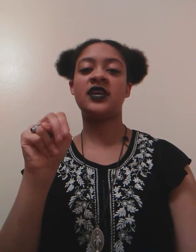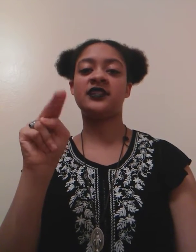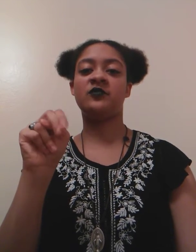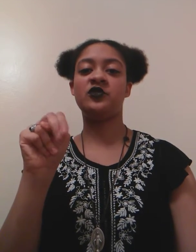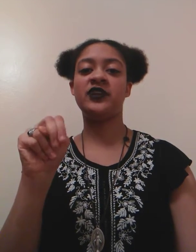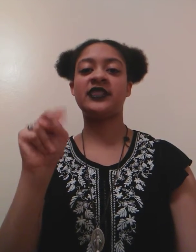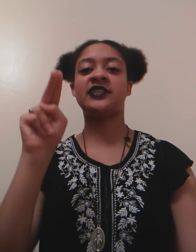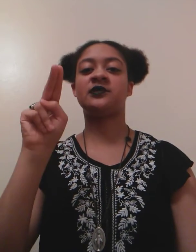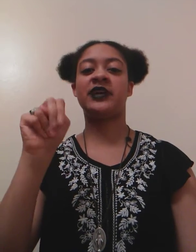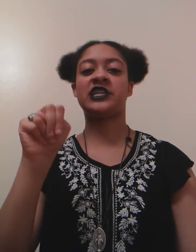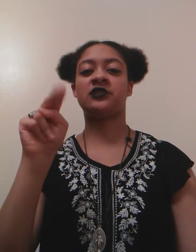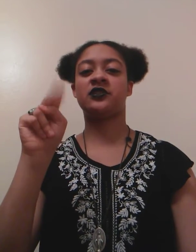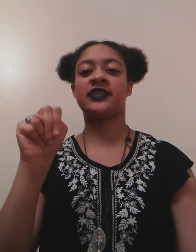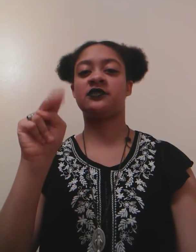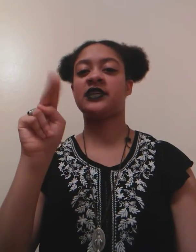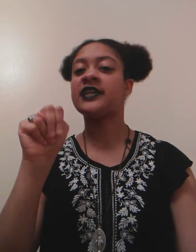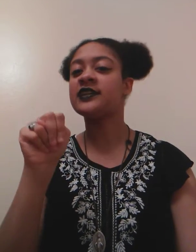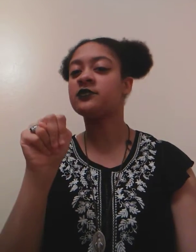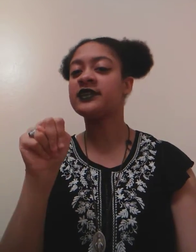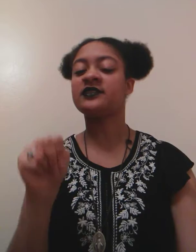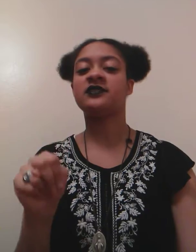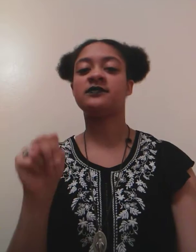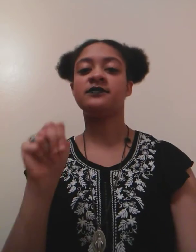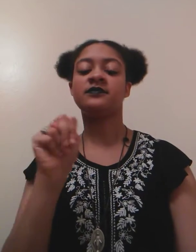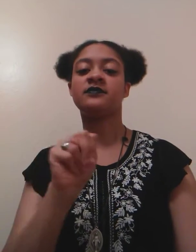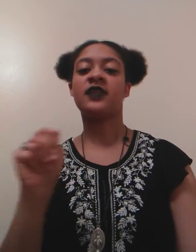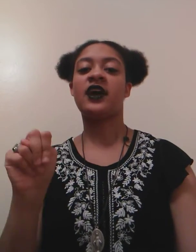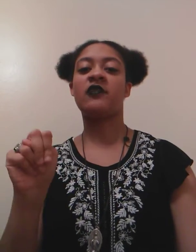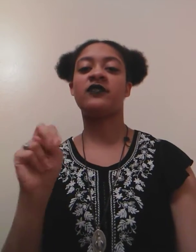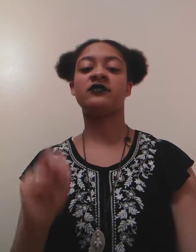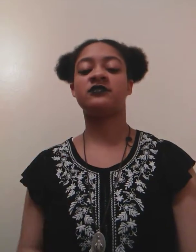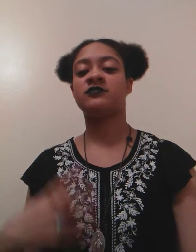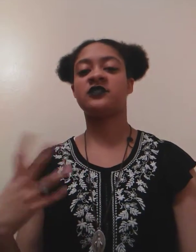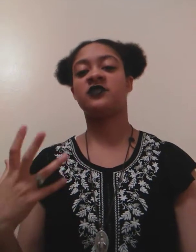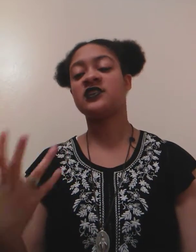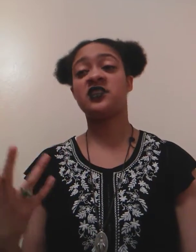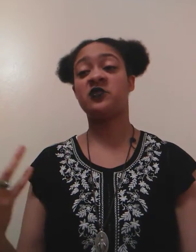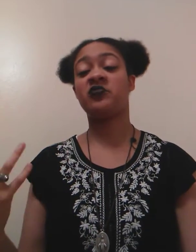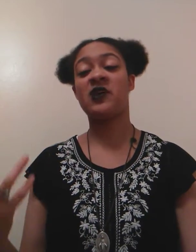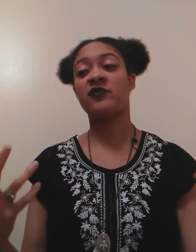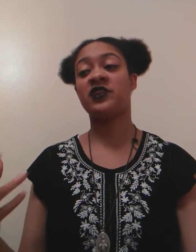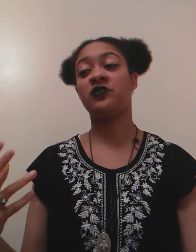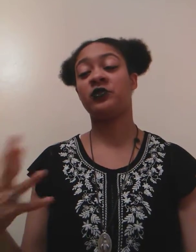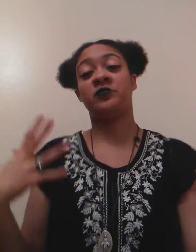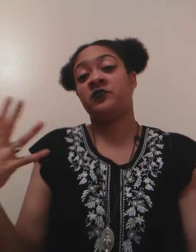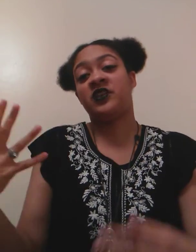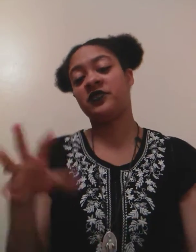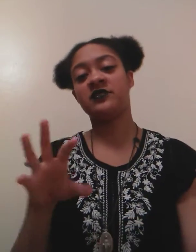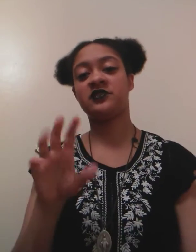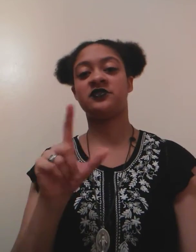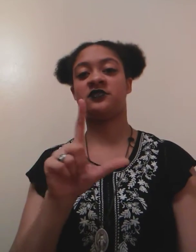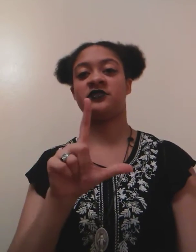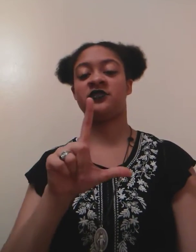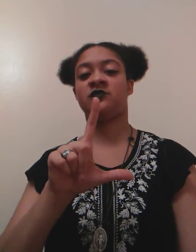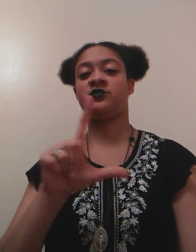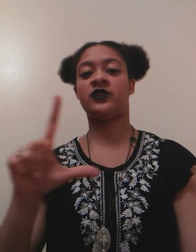Instead of moving it, they just make sure it looks like they're signing it twice. However, as far as I know, the proper way to do it with all the letters is to just move it a